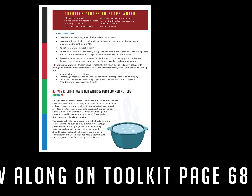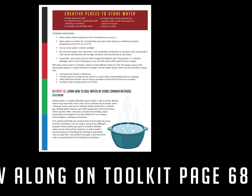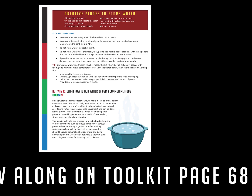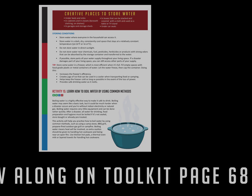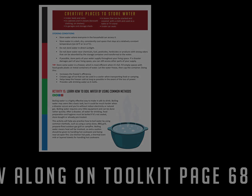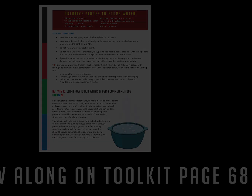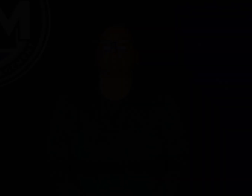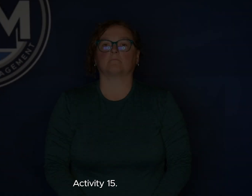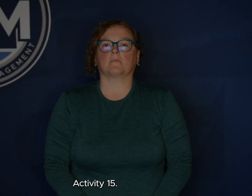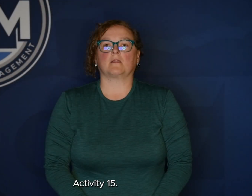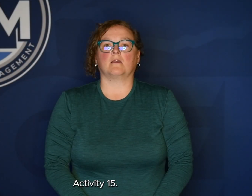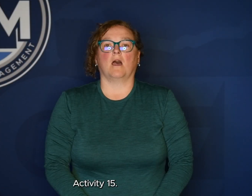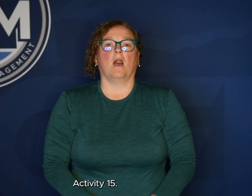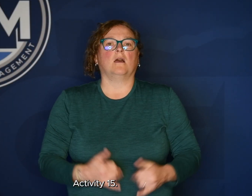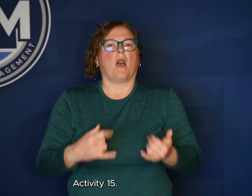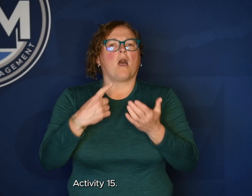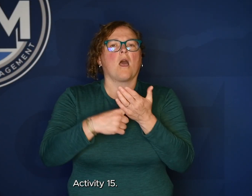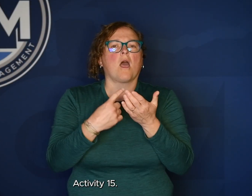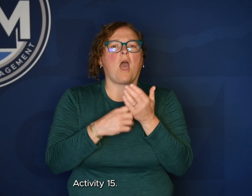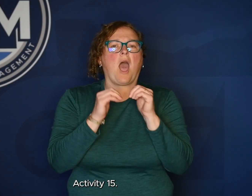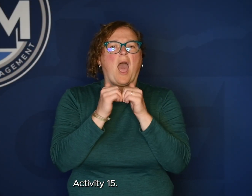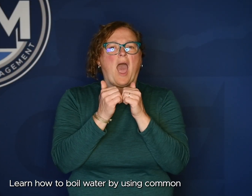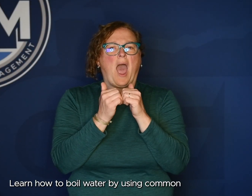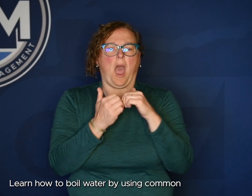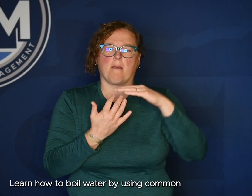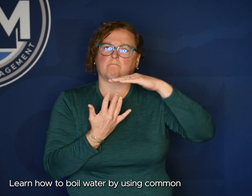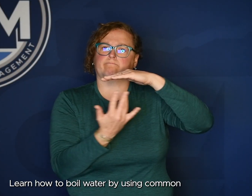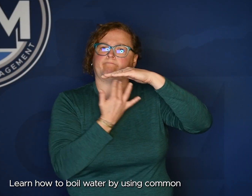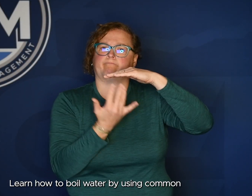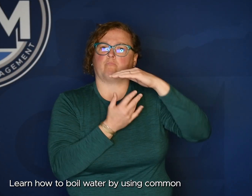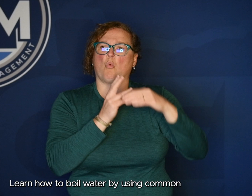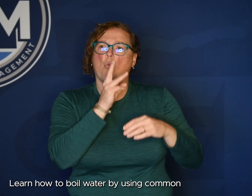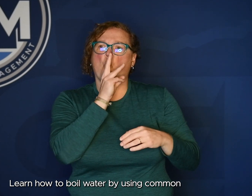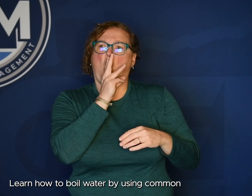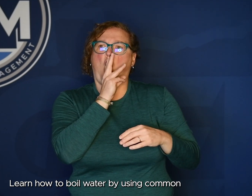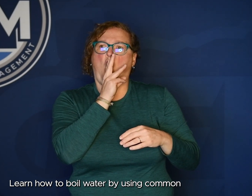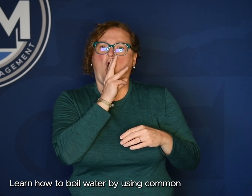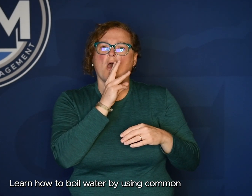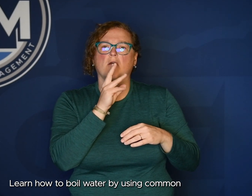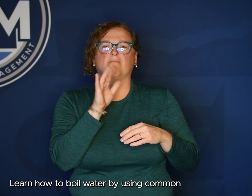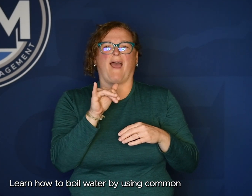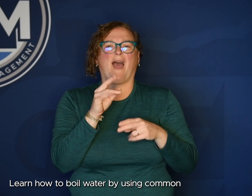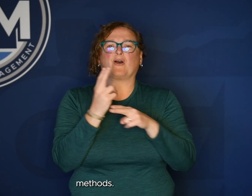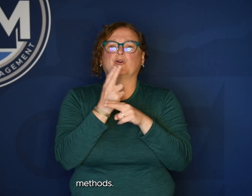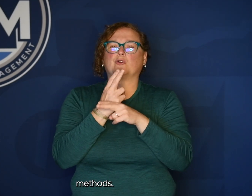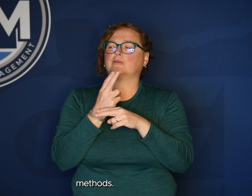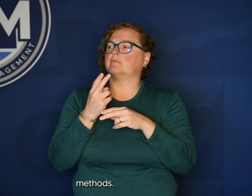68. Activity 15. Learn how to boil water by using common methods.